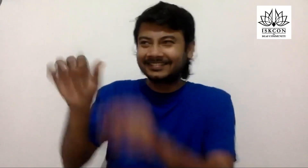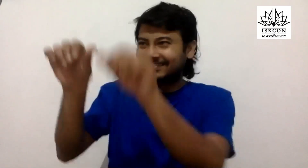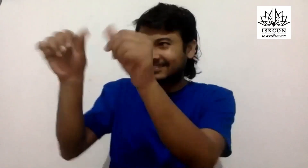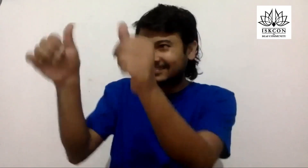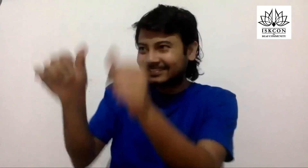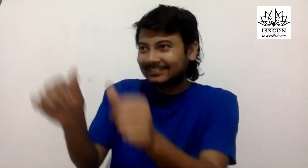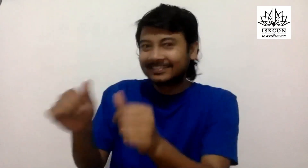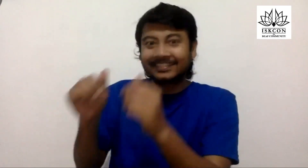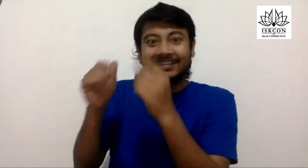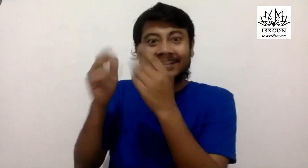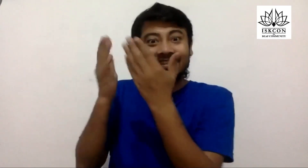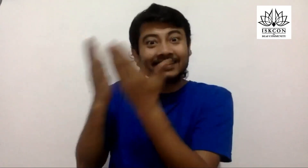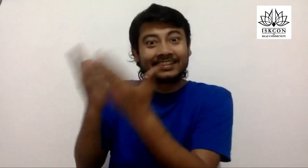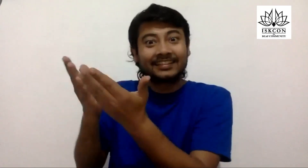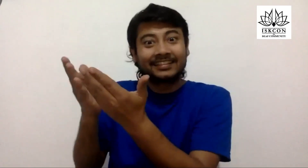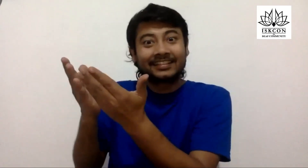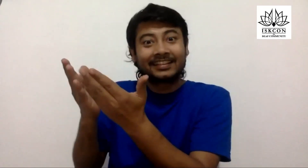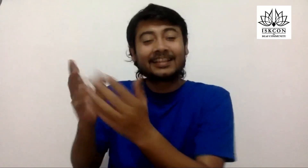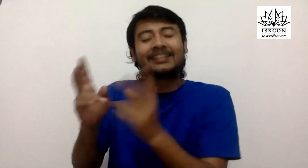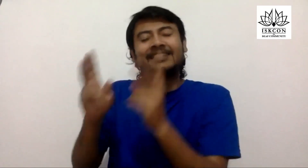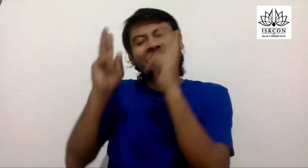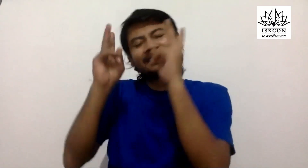may ever manifest in my heart.